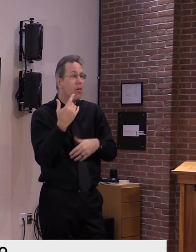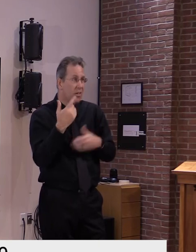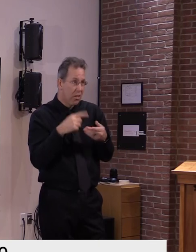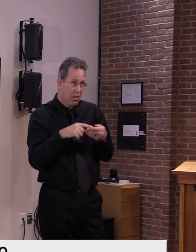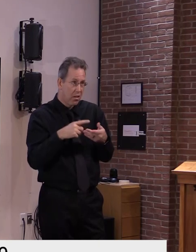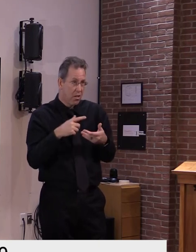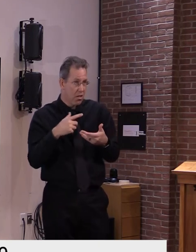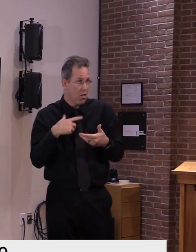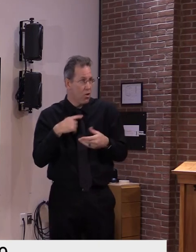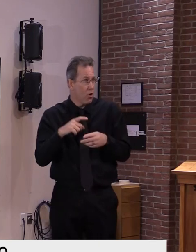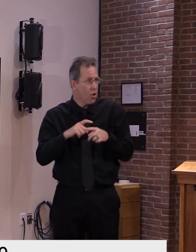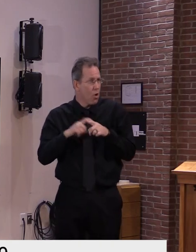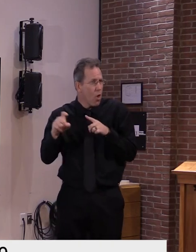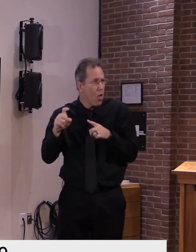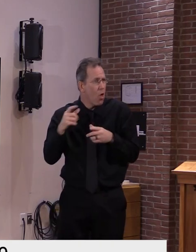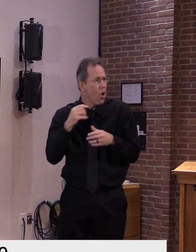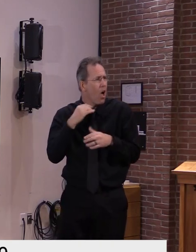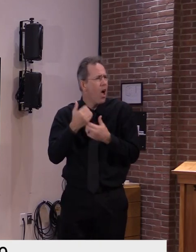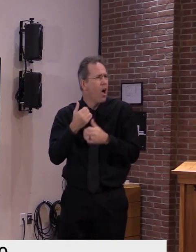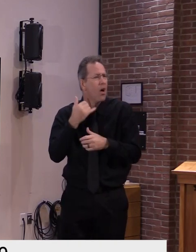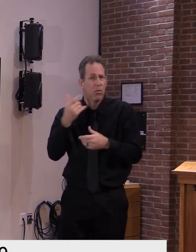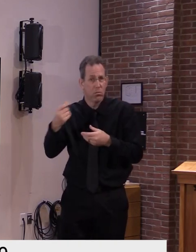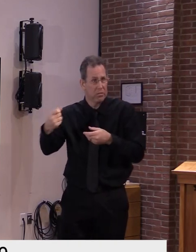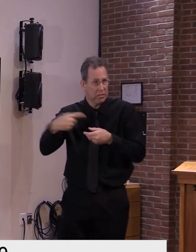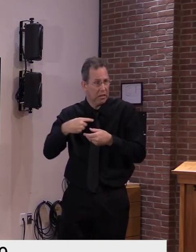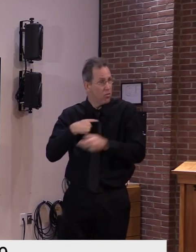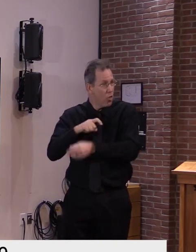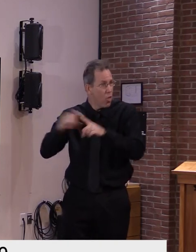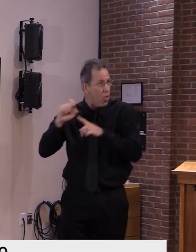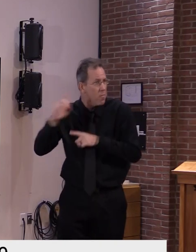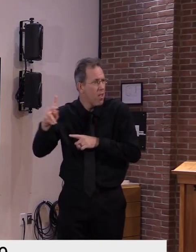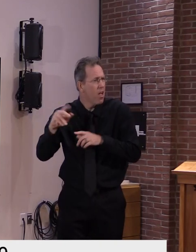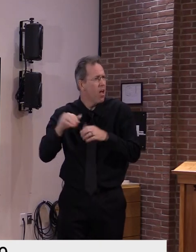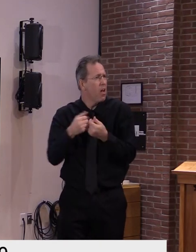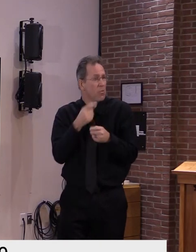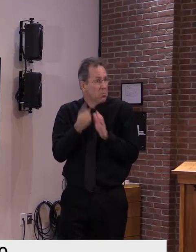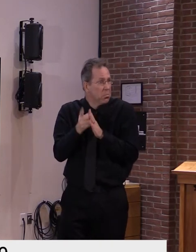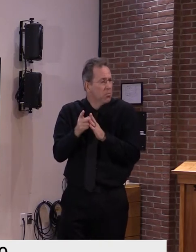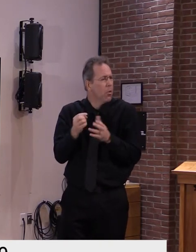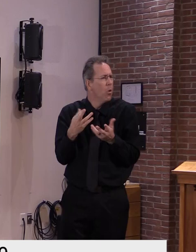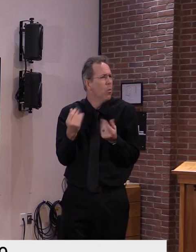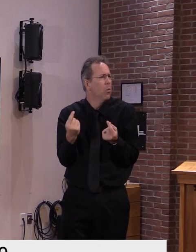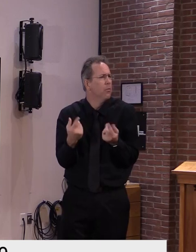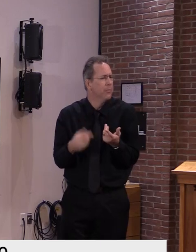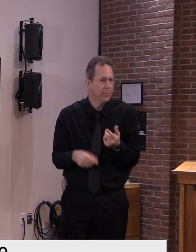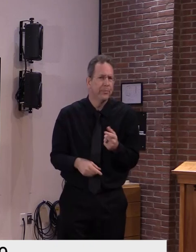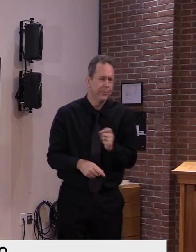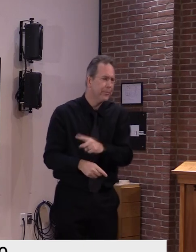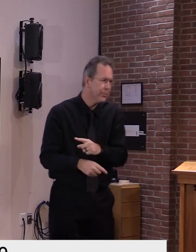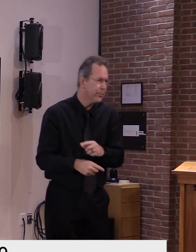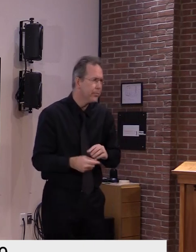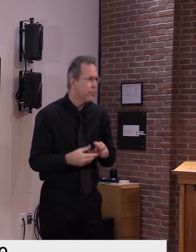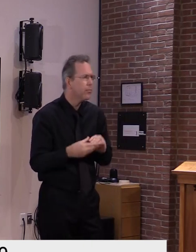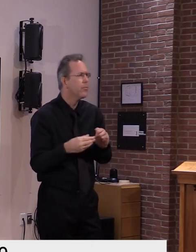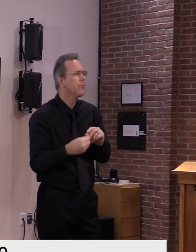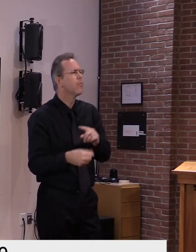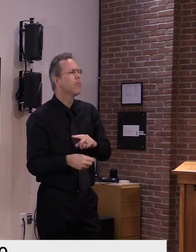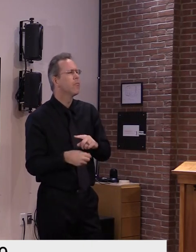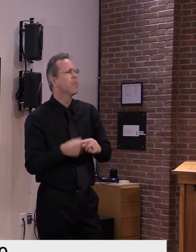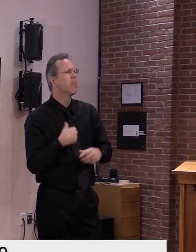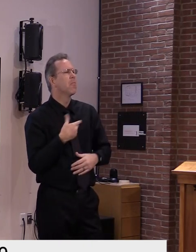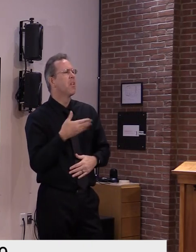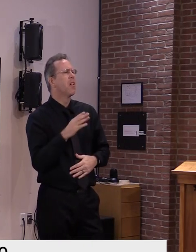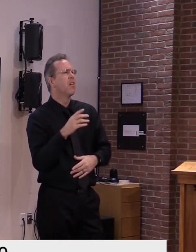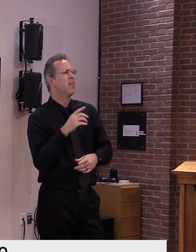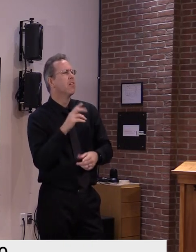Good. So Secretary Smith can weigh in on that as well, because the reason we haven't released it as of today is we're going through